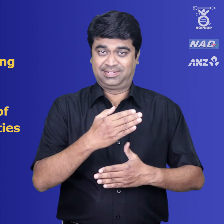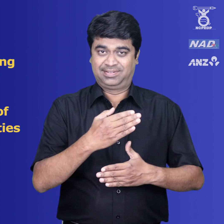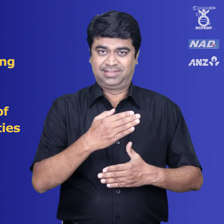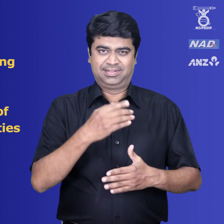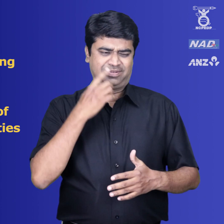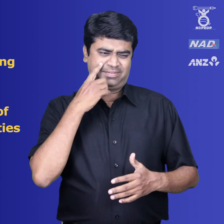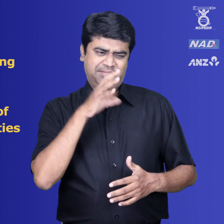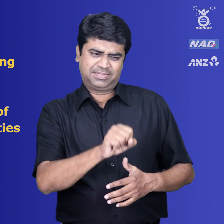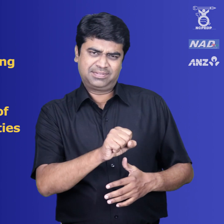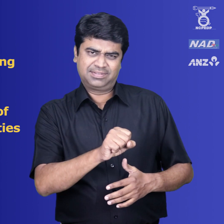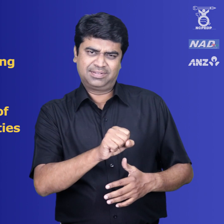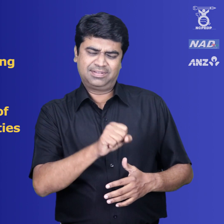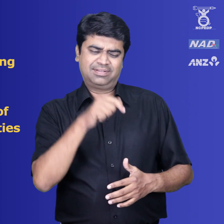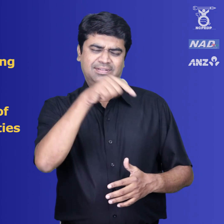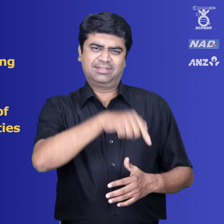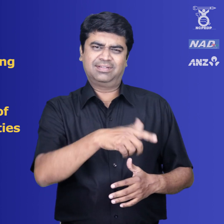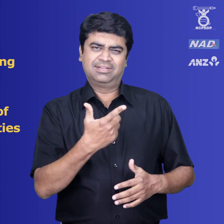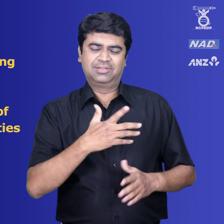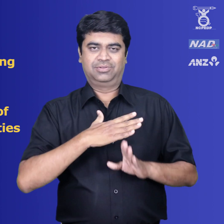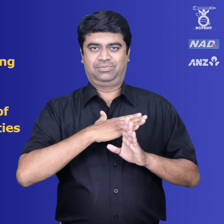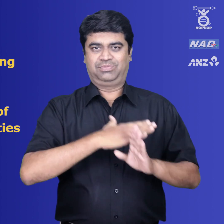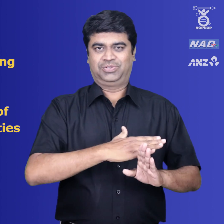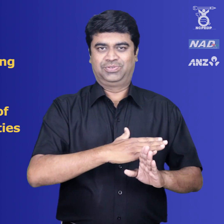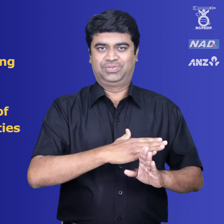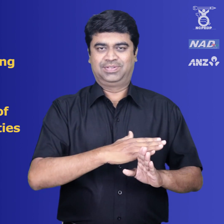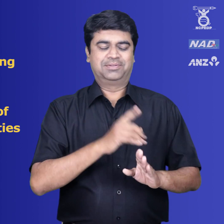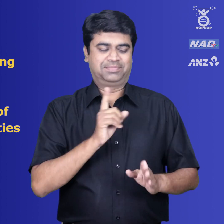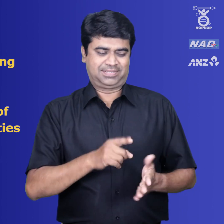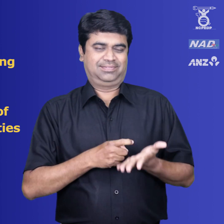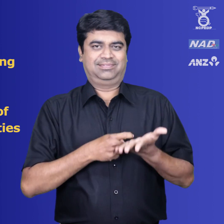disabilities to preserve their identities.